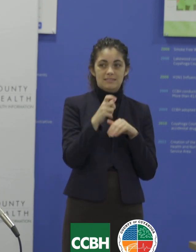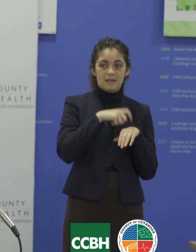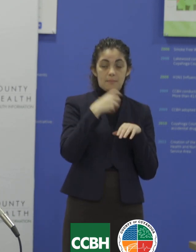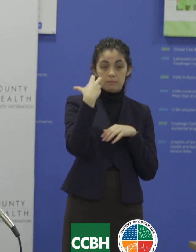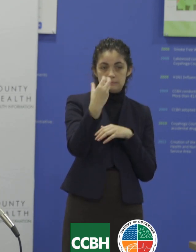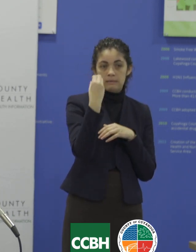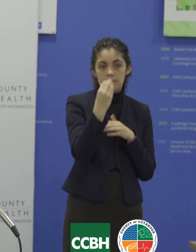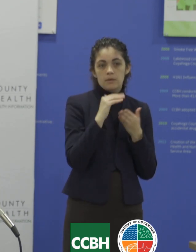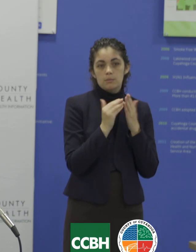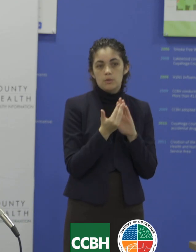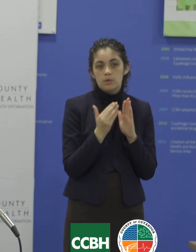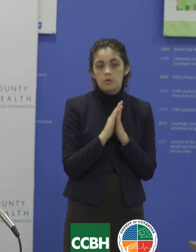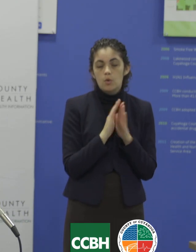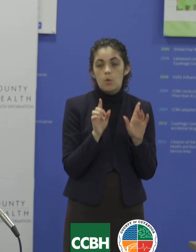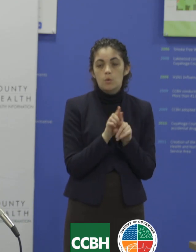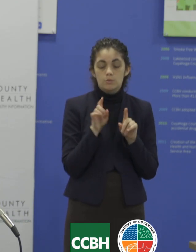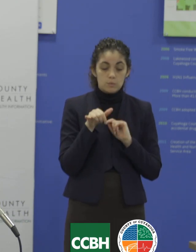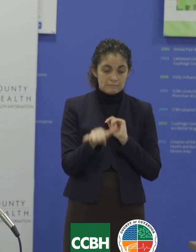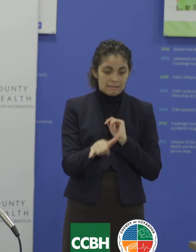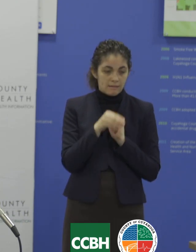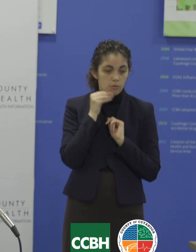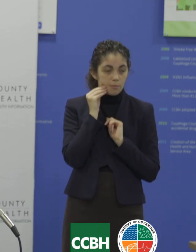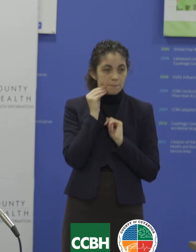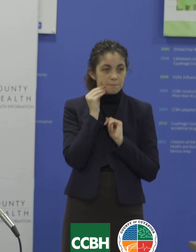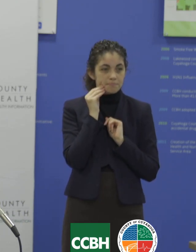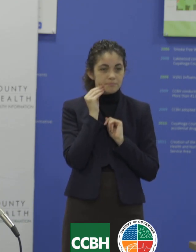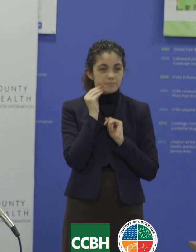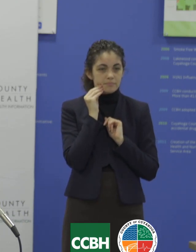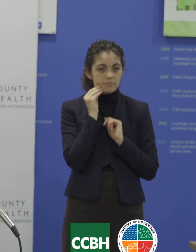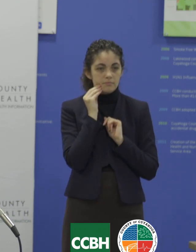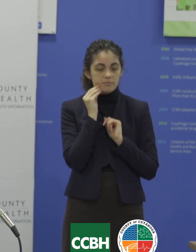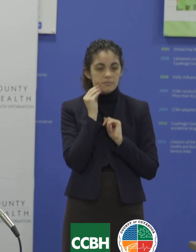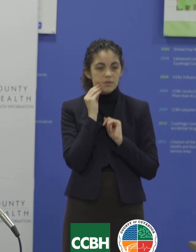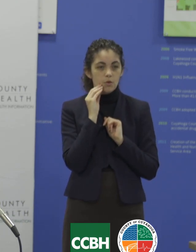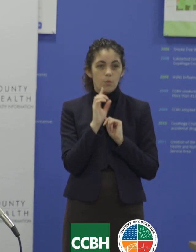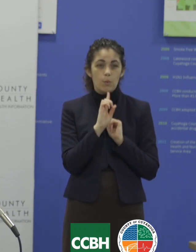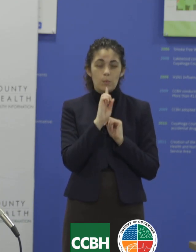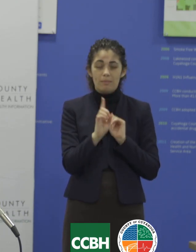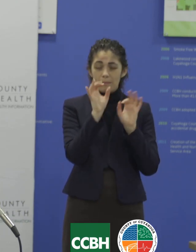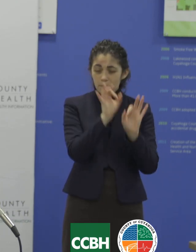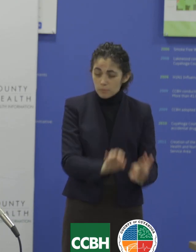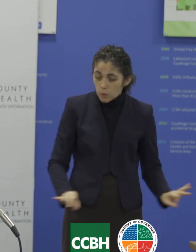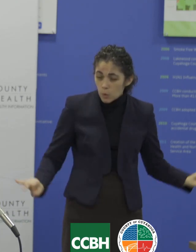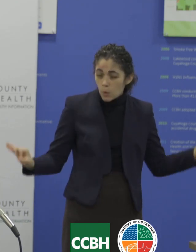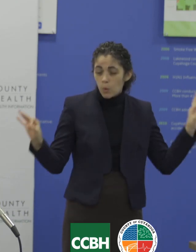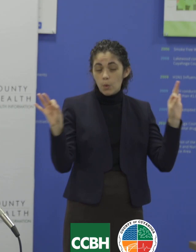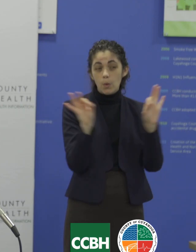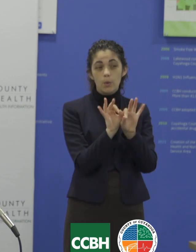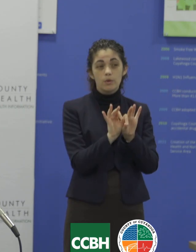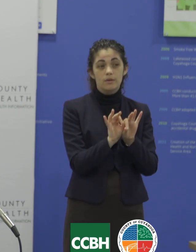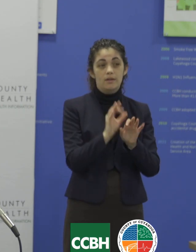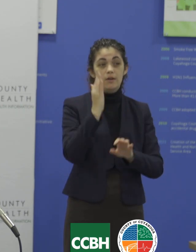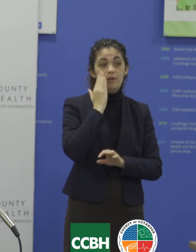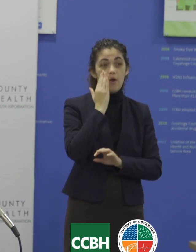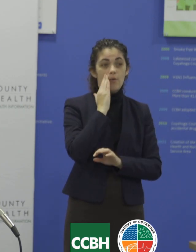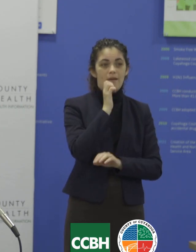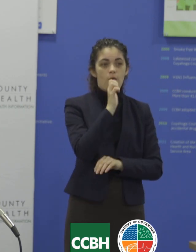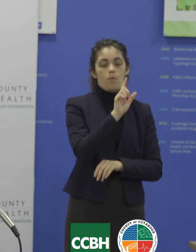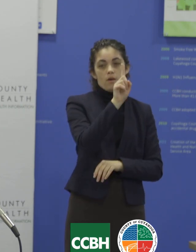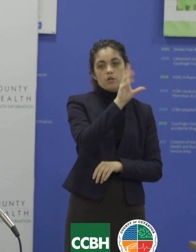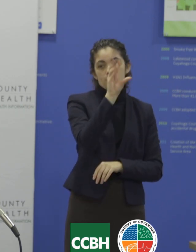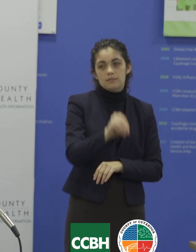in the community and staying at home are the cornerstones of making sure we don't get to